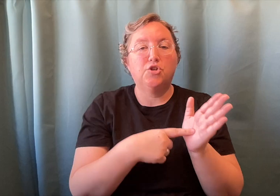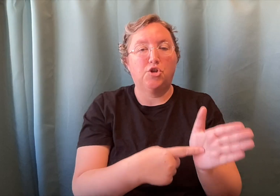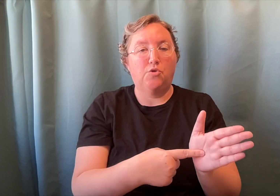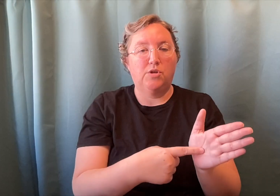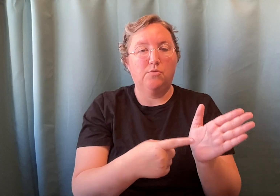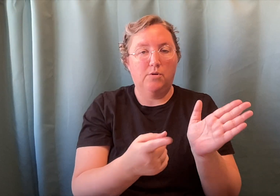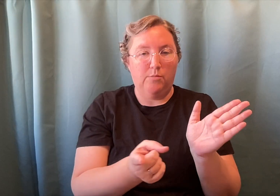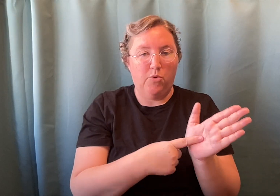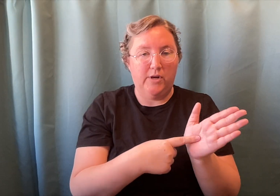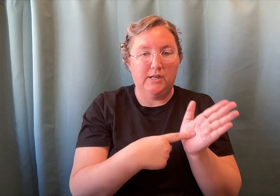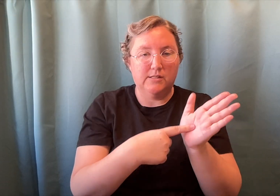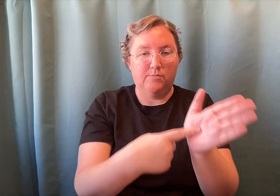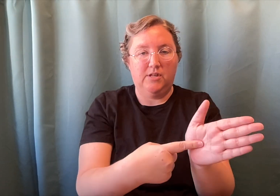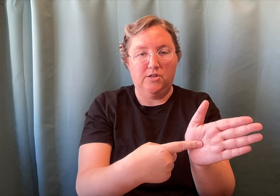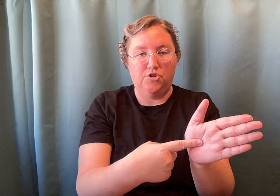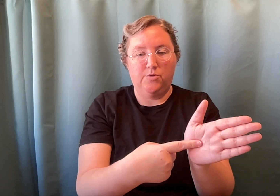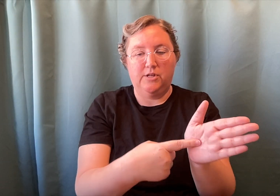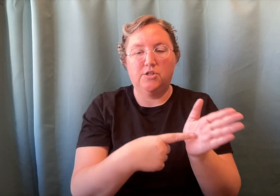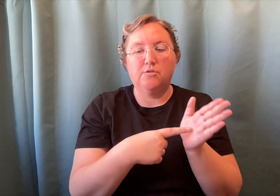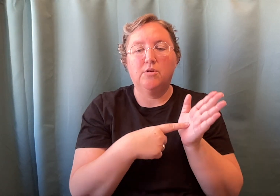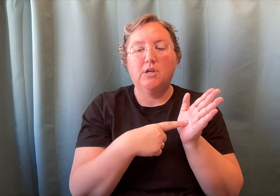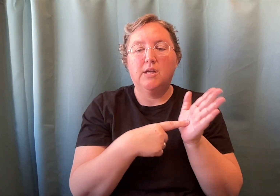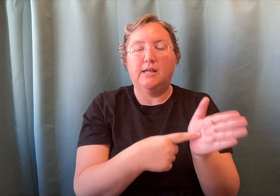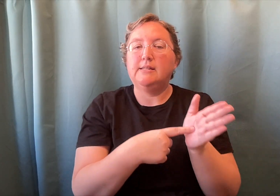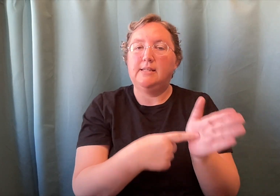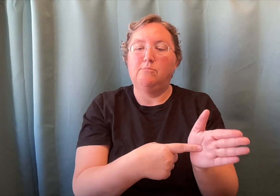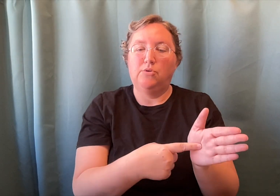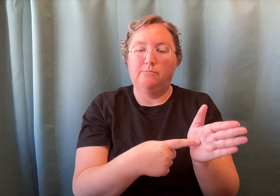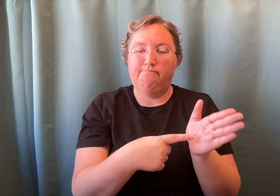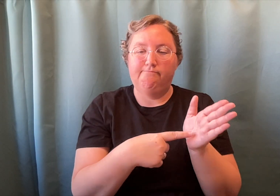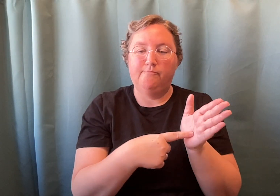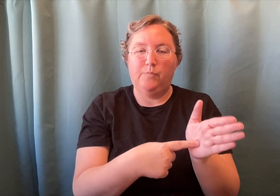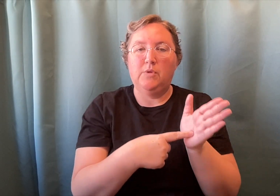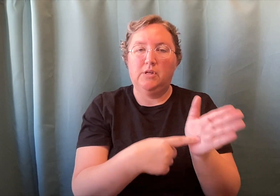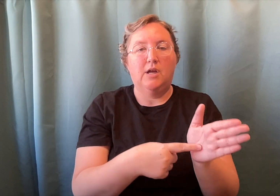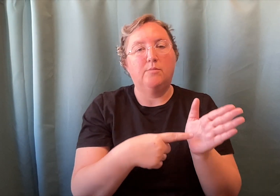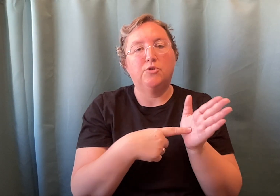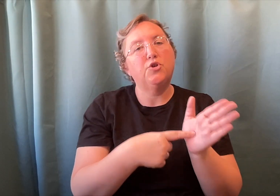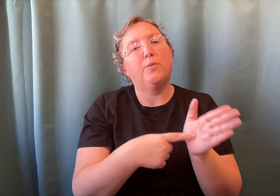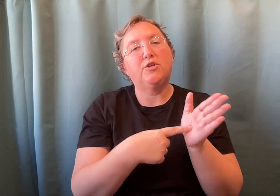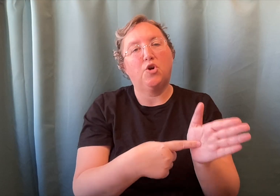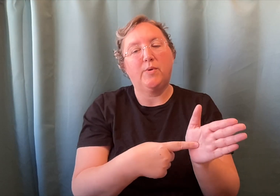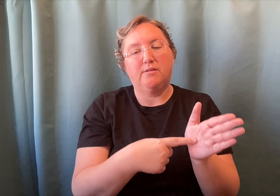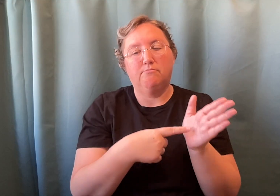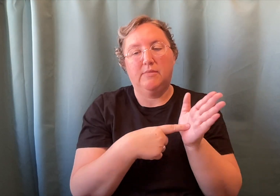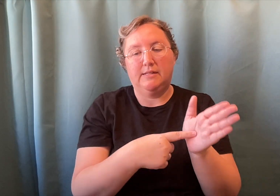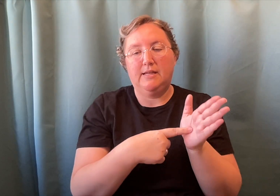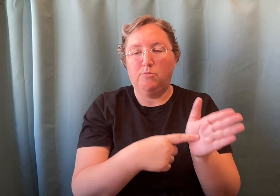show you, I'm pointing it at something and showing it to you. Example. I'm showing, example.